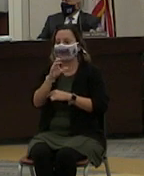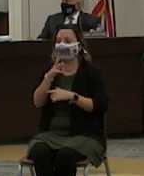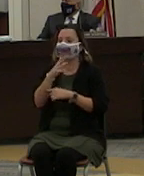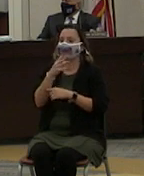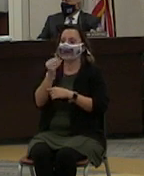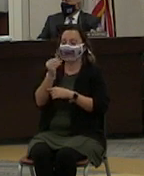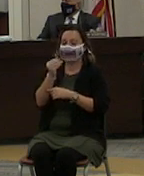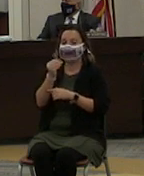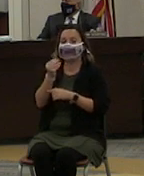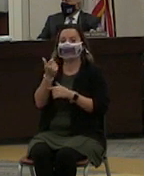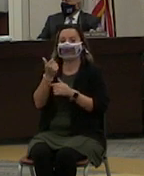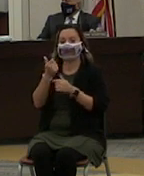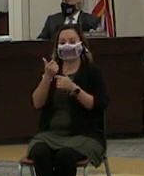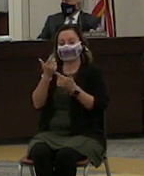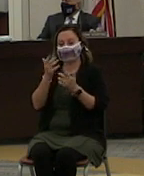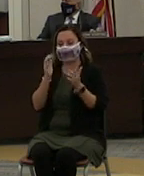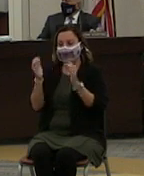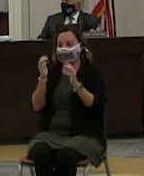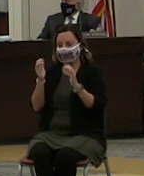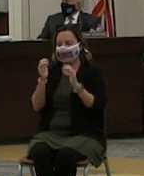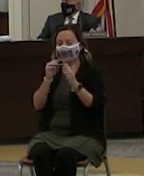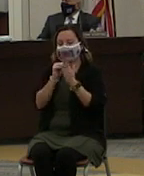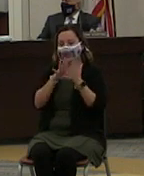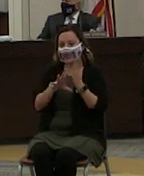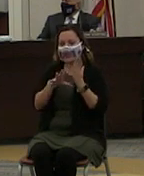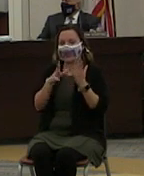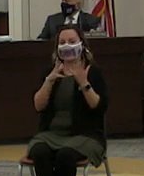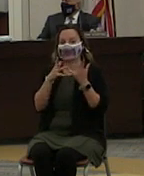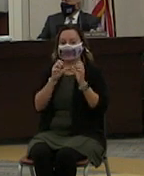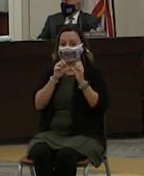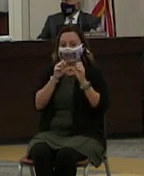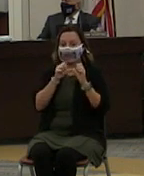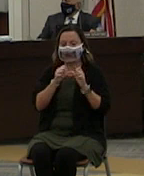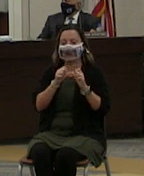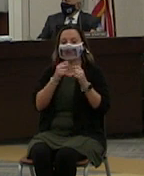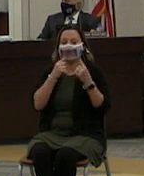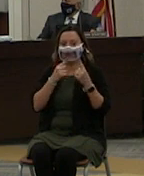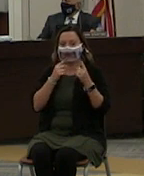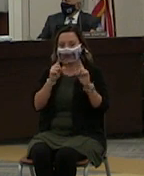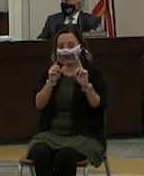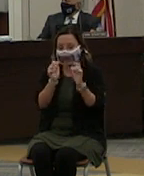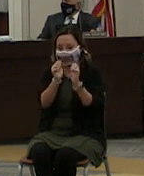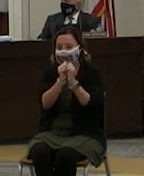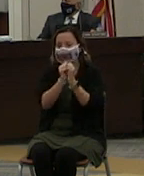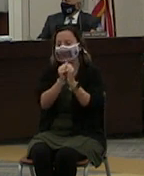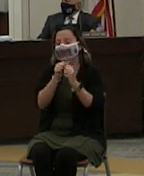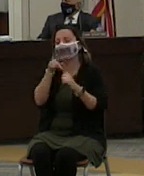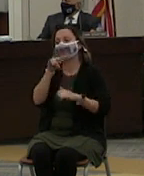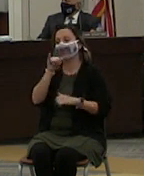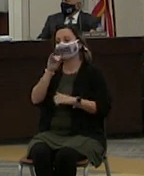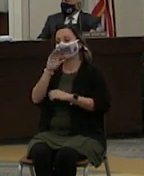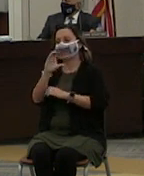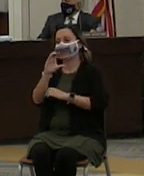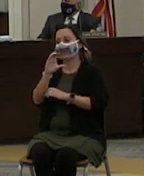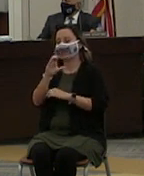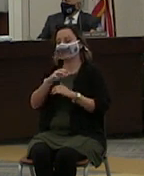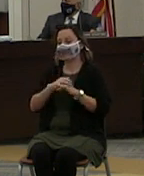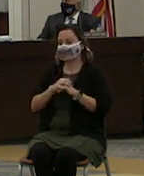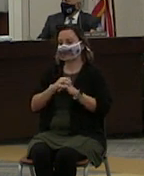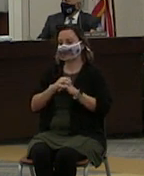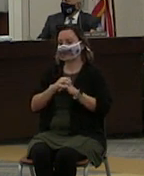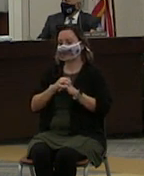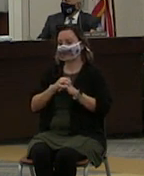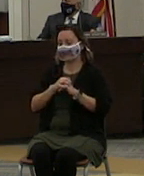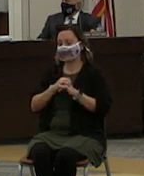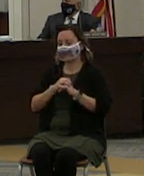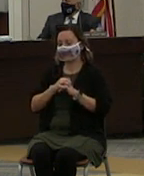been continued to be successful in the pandemic. And so I think importantly, I don't want to